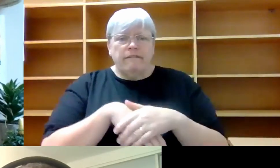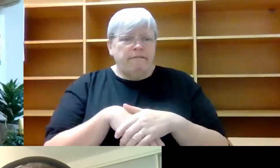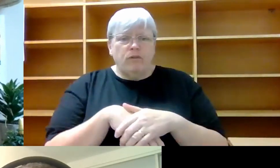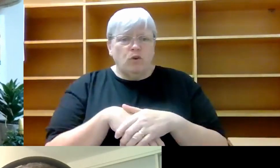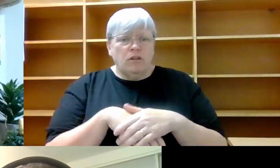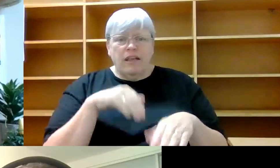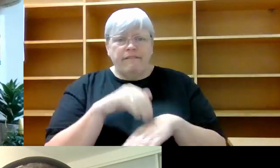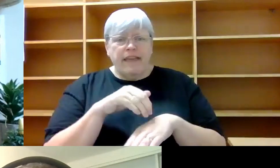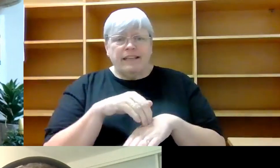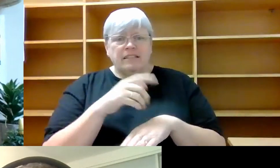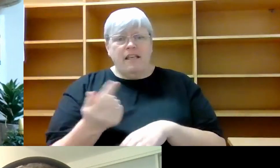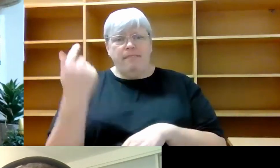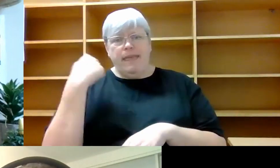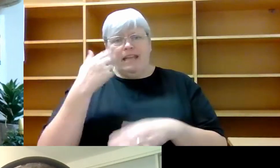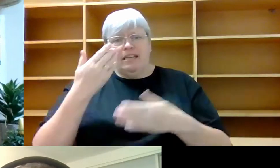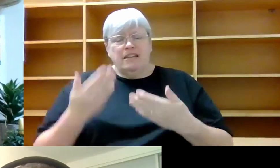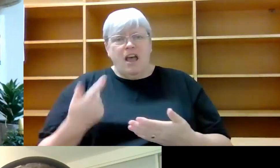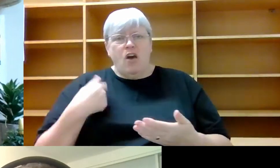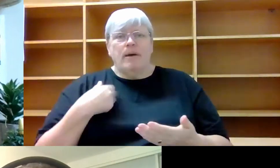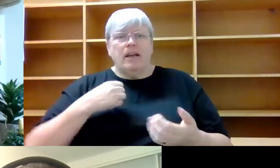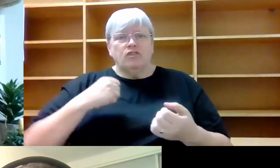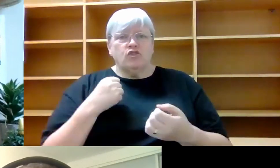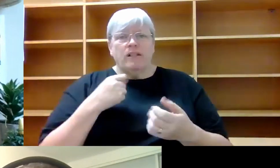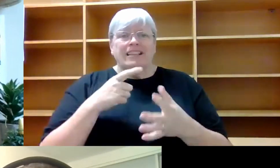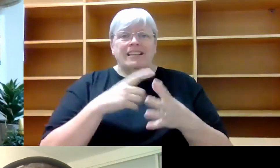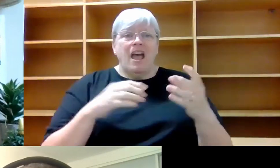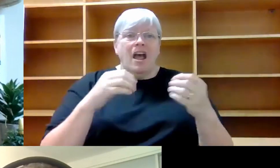although I know Aberdeen University has been doing work on this in recent years.